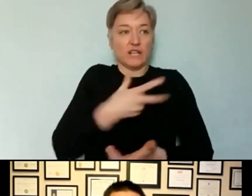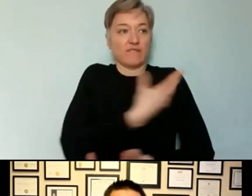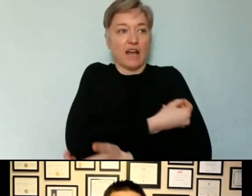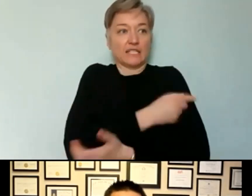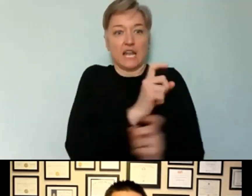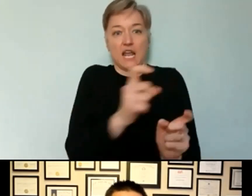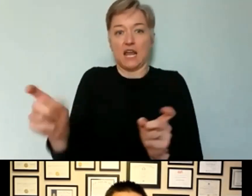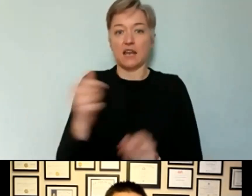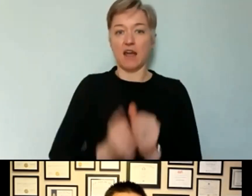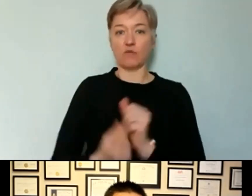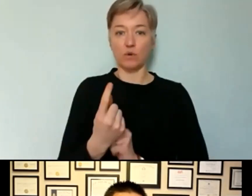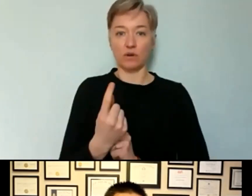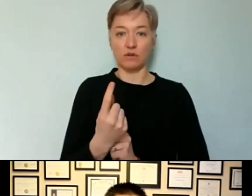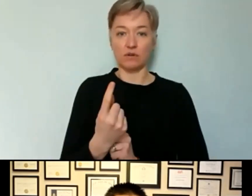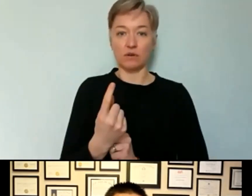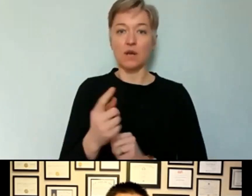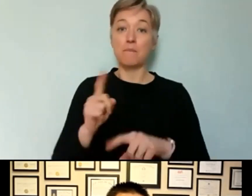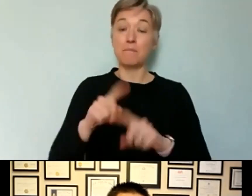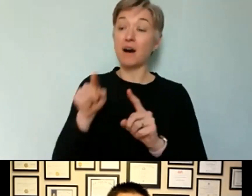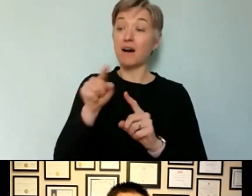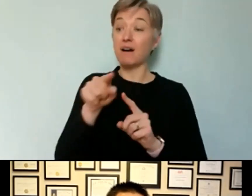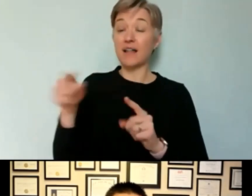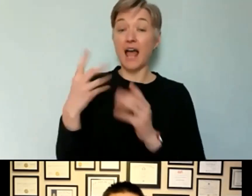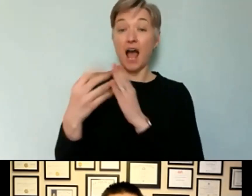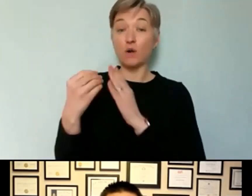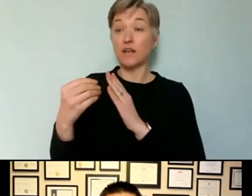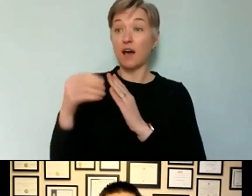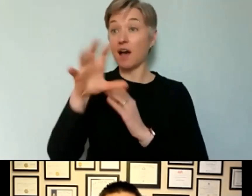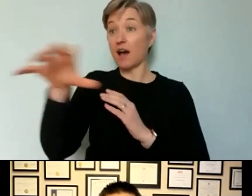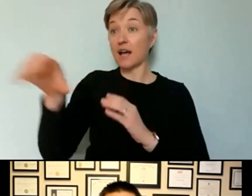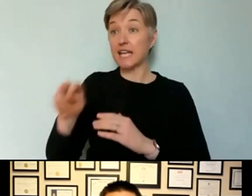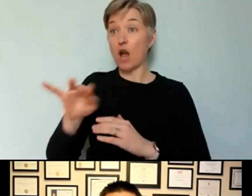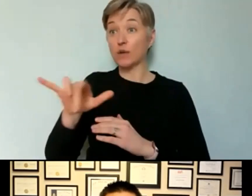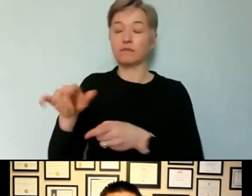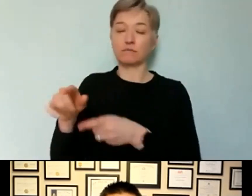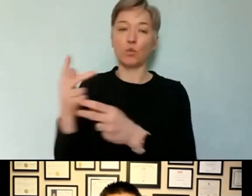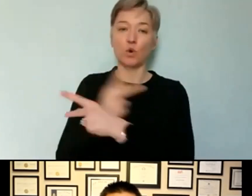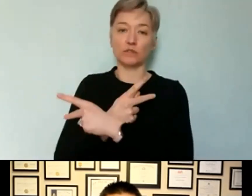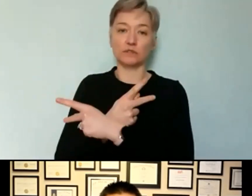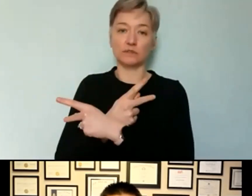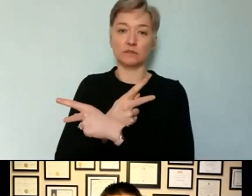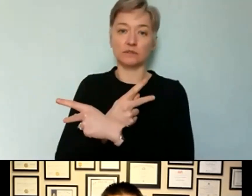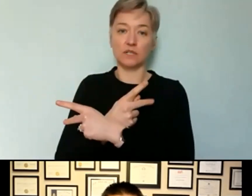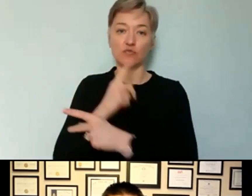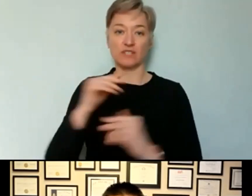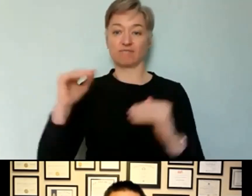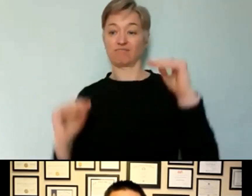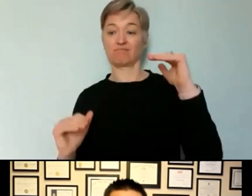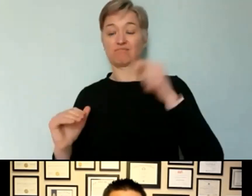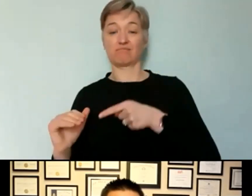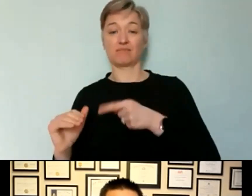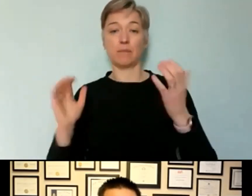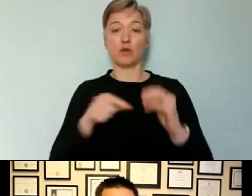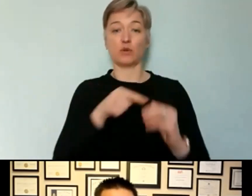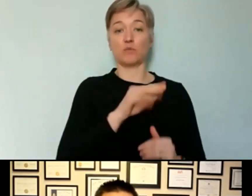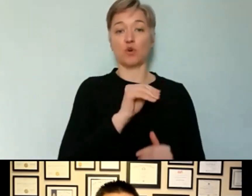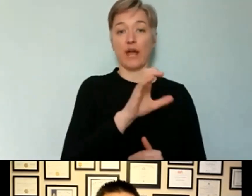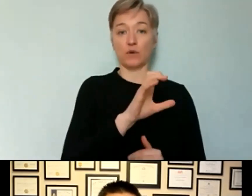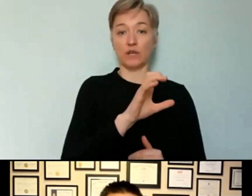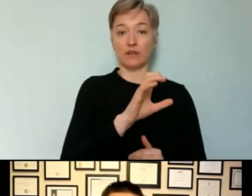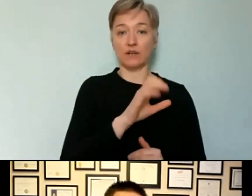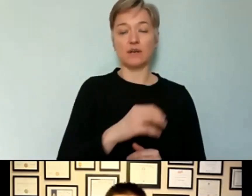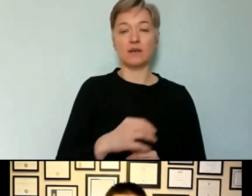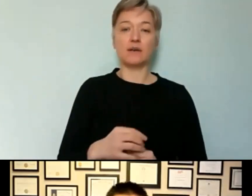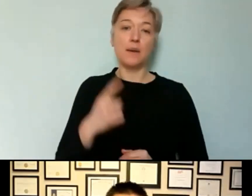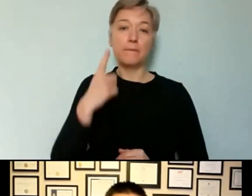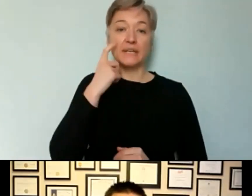more so in the surrounding counties, they lag behind Monroe County because they have much smaller allocations of